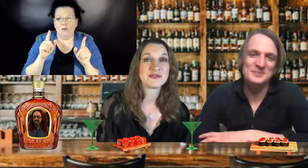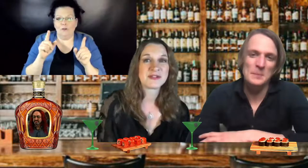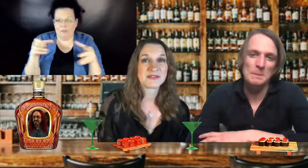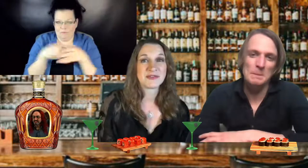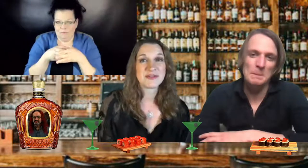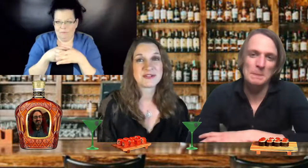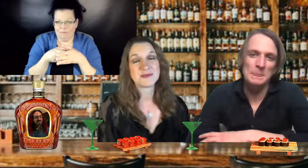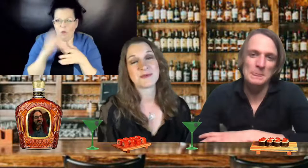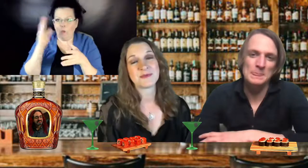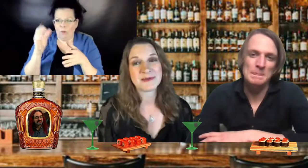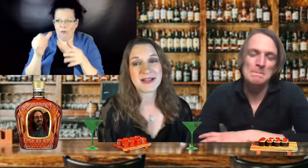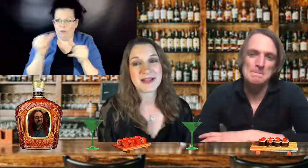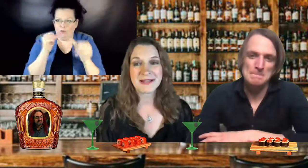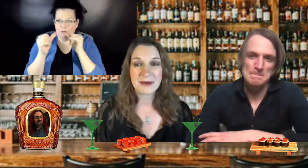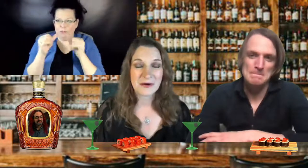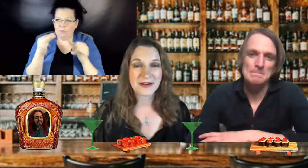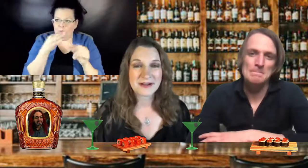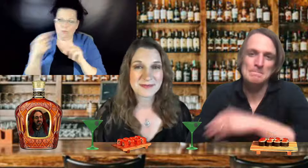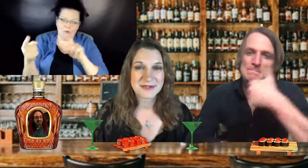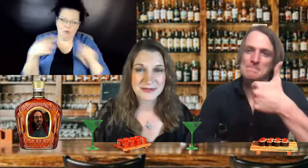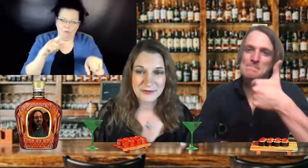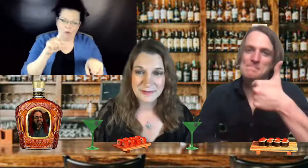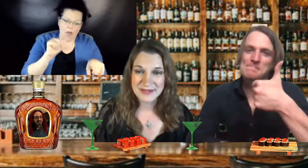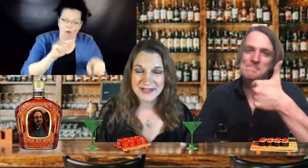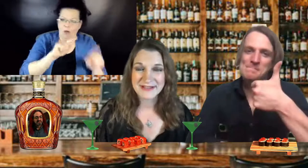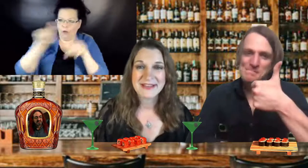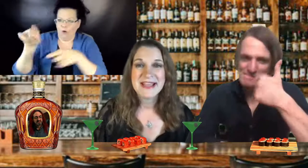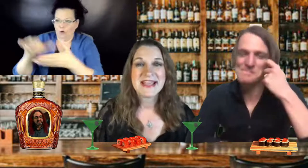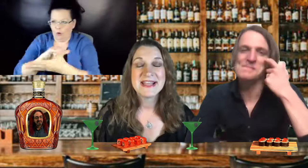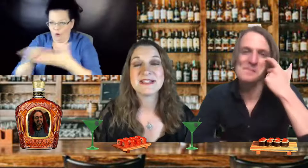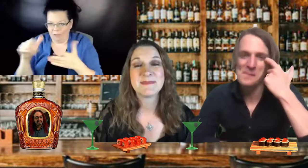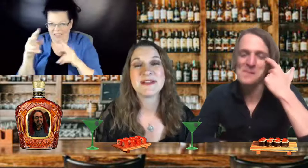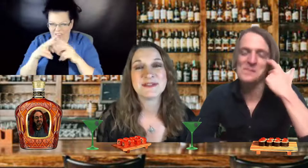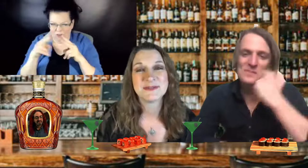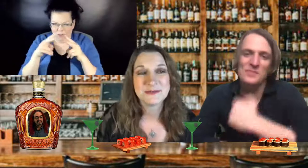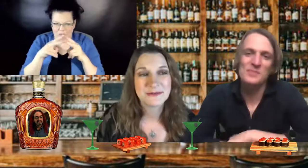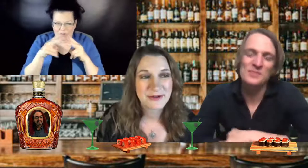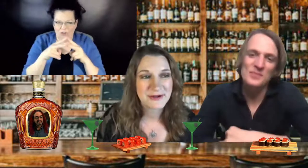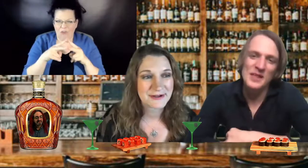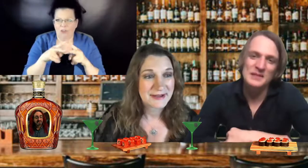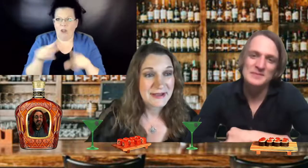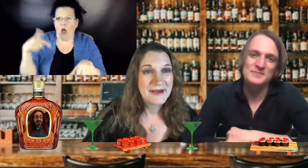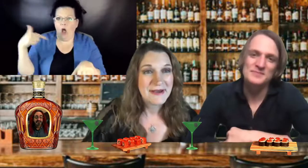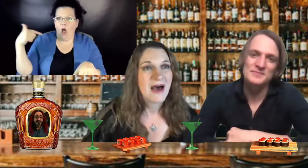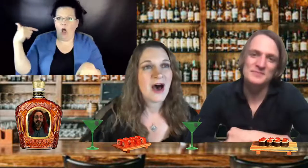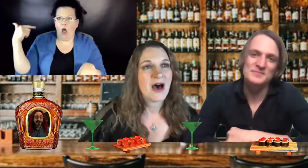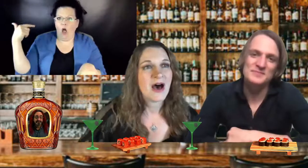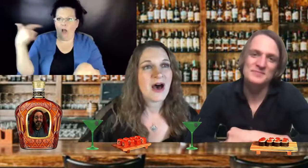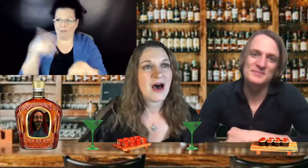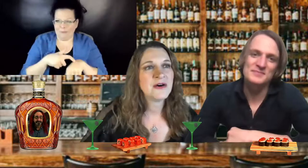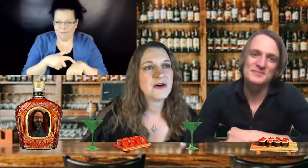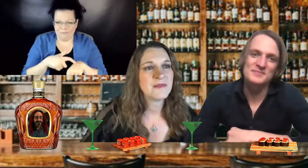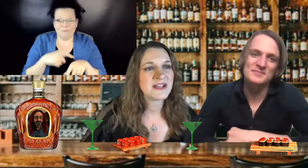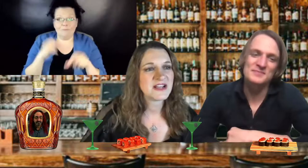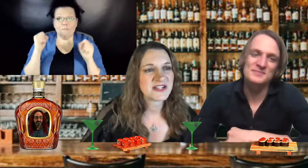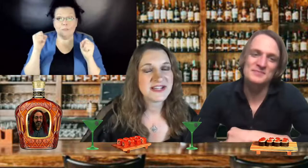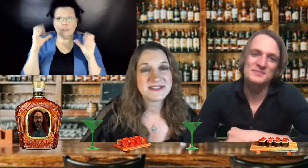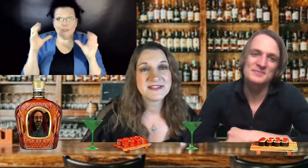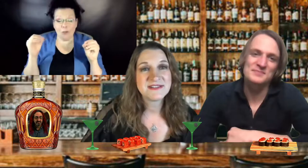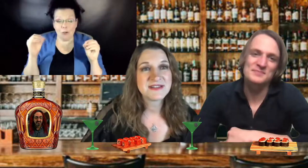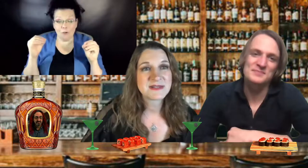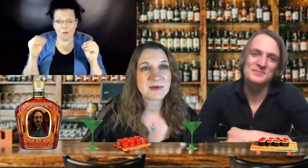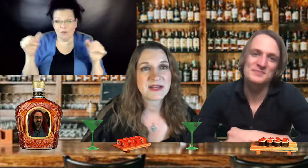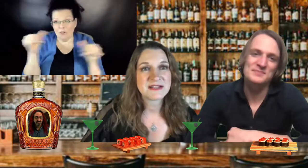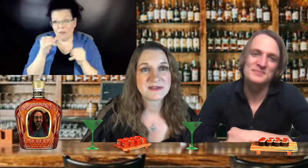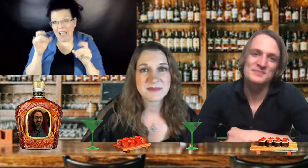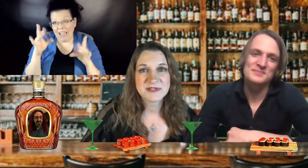doing drinks very soon when you come to LA or I come to New York, because it's been too long. Oh my gosh, I hate